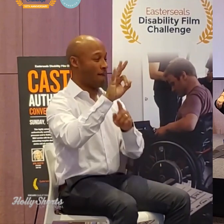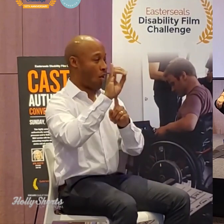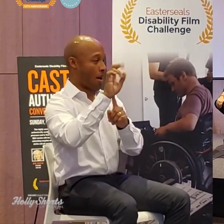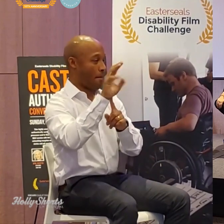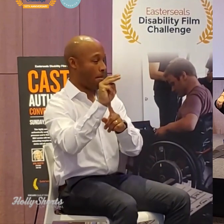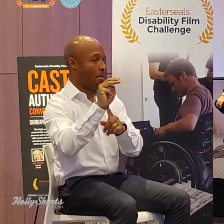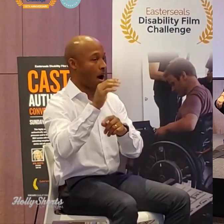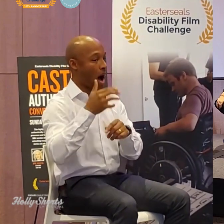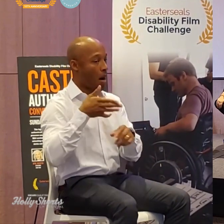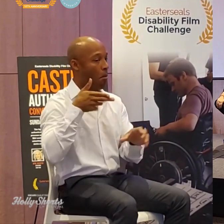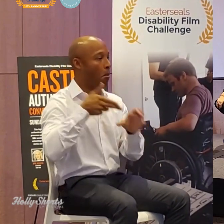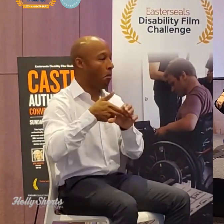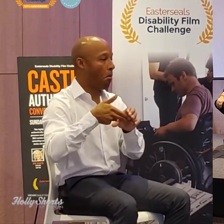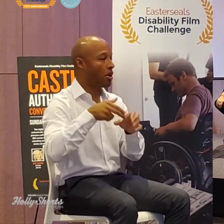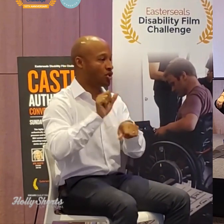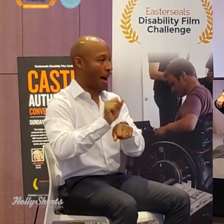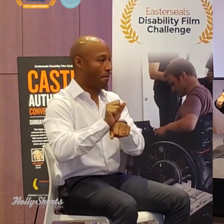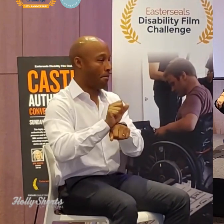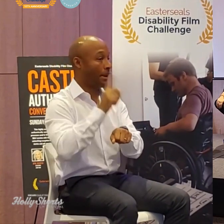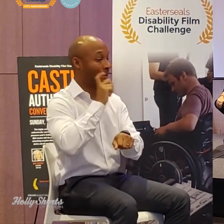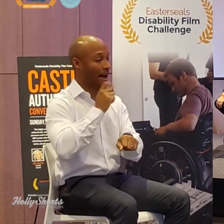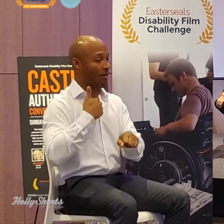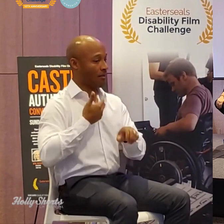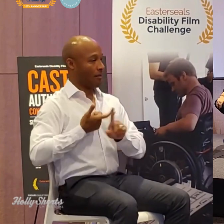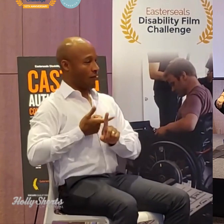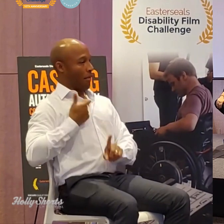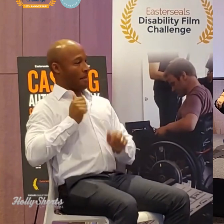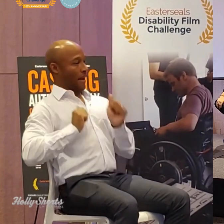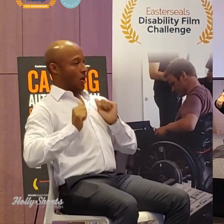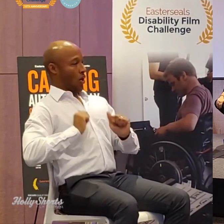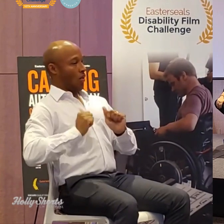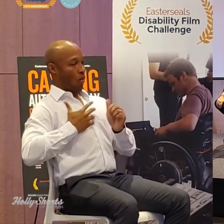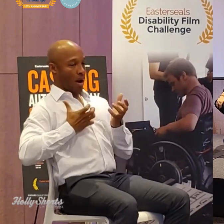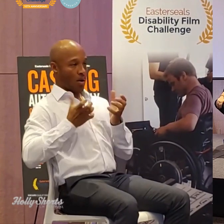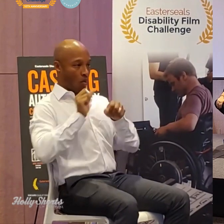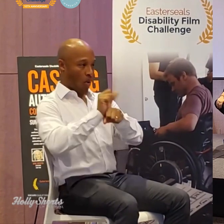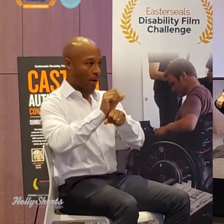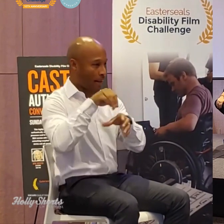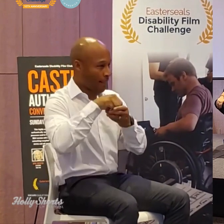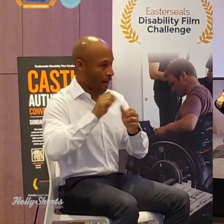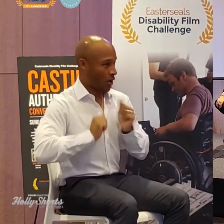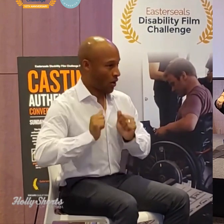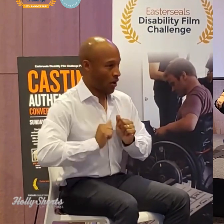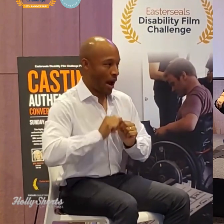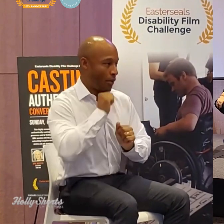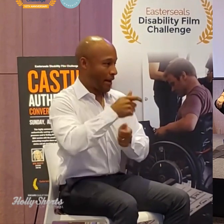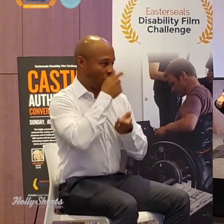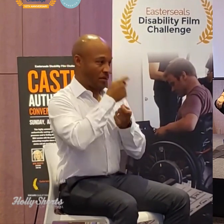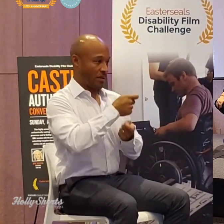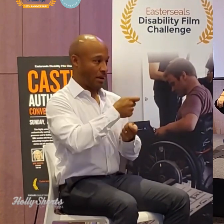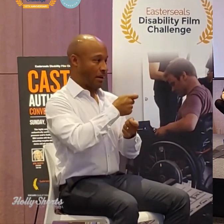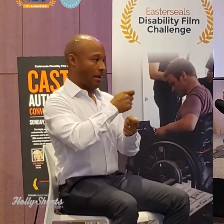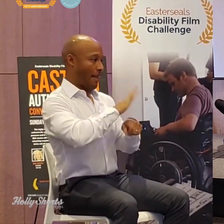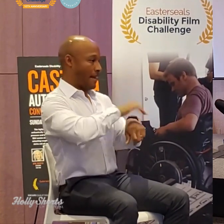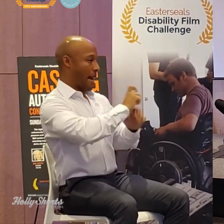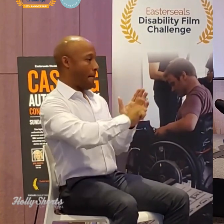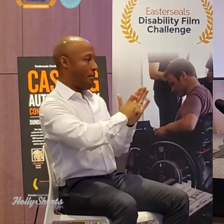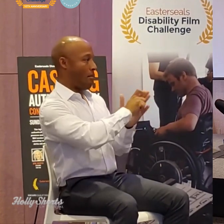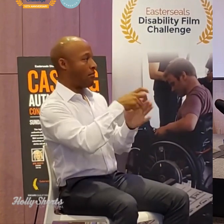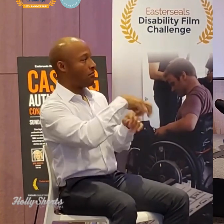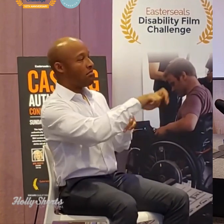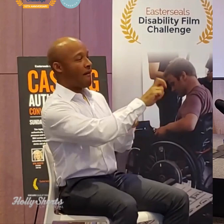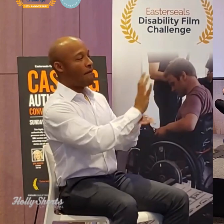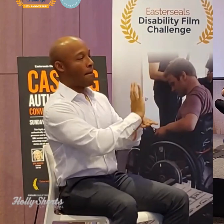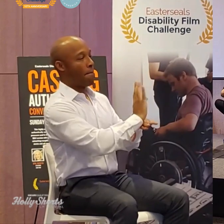someone who came from the theater. I wanted to work in the theater. I wasn't interested in that time moving to film, and so that was very attractive to